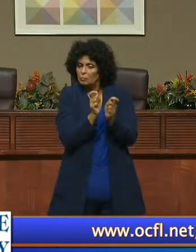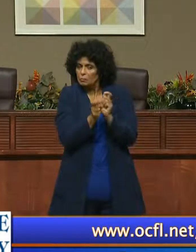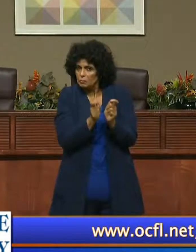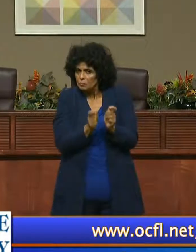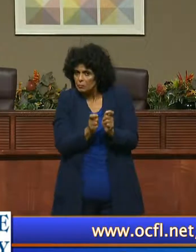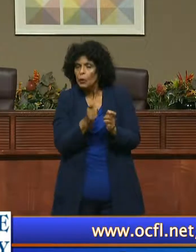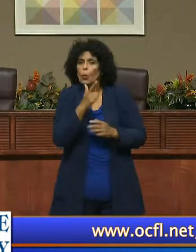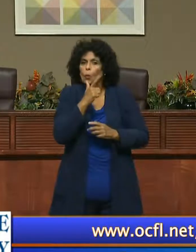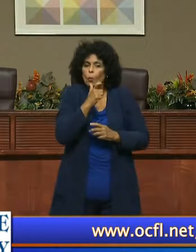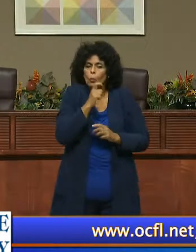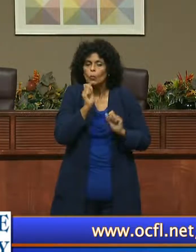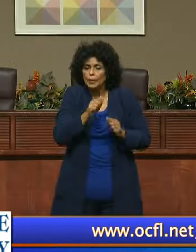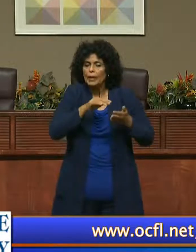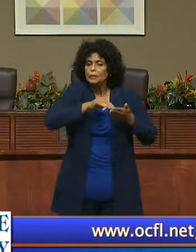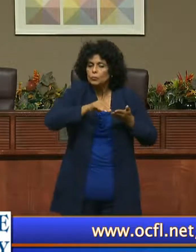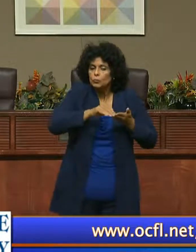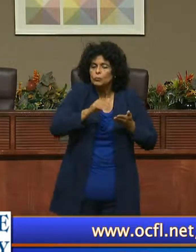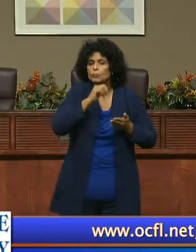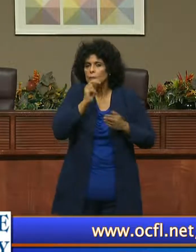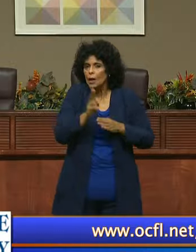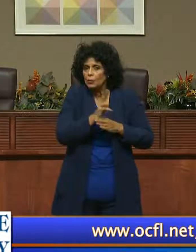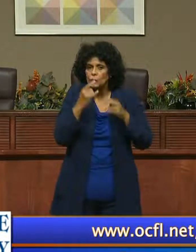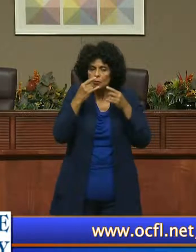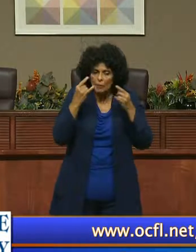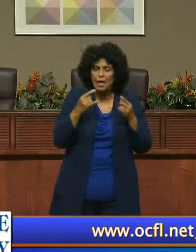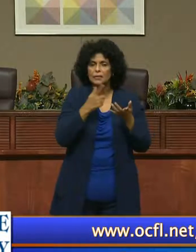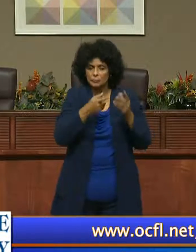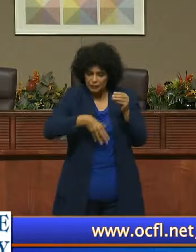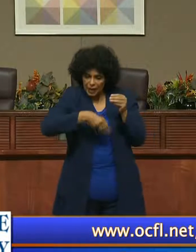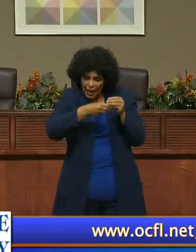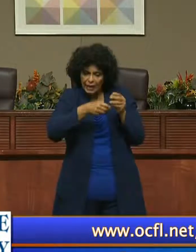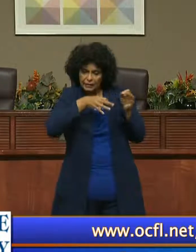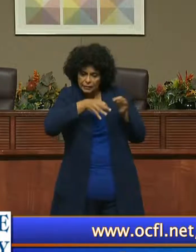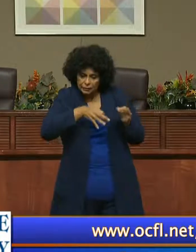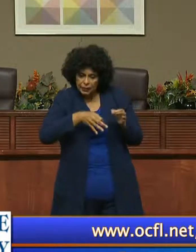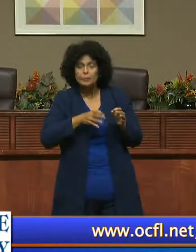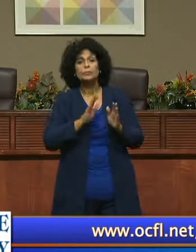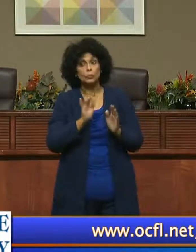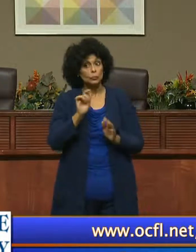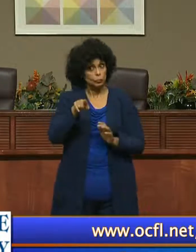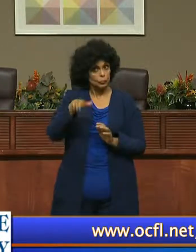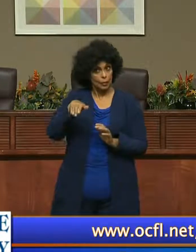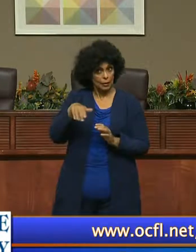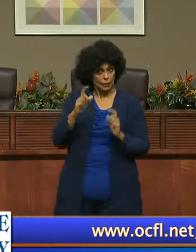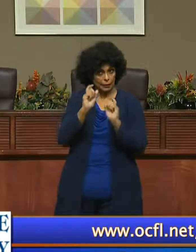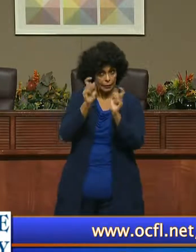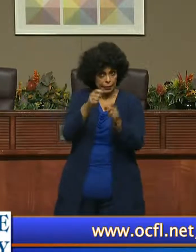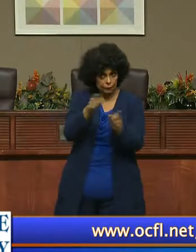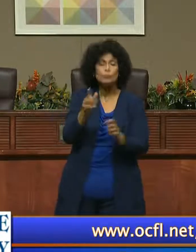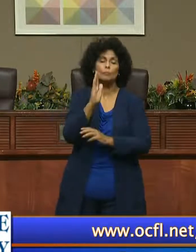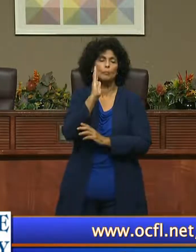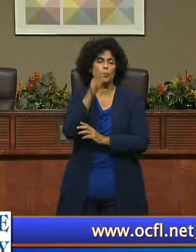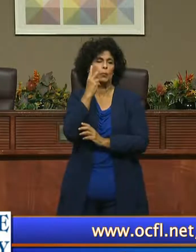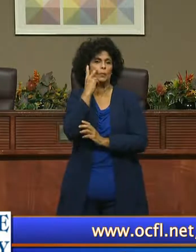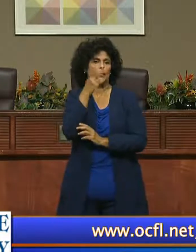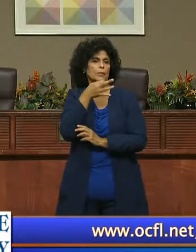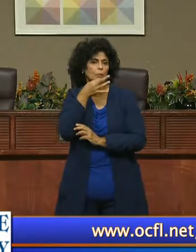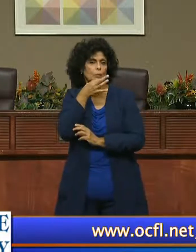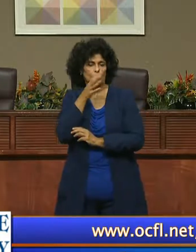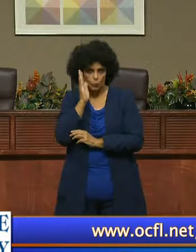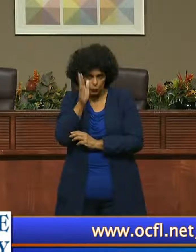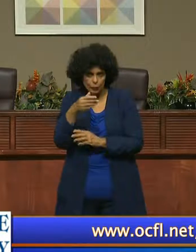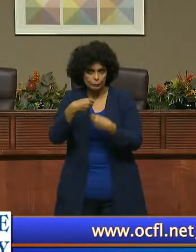you, or it will be posted on our website as well with additional information that gives guidance here within this